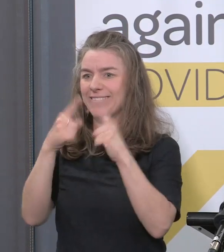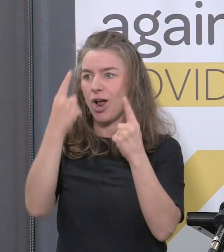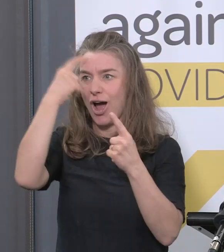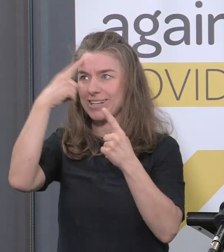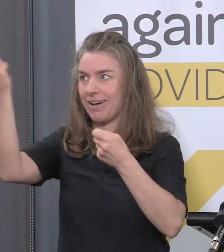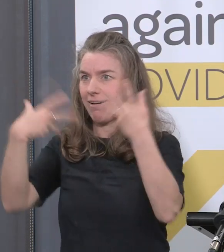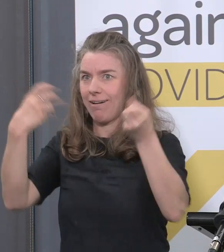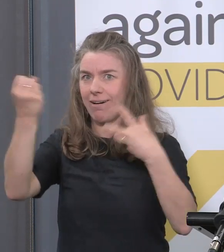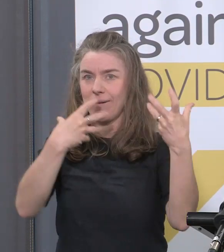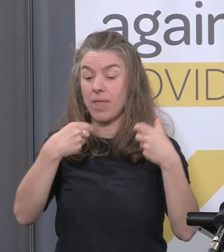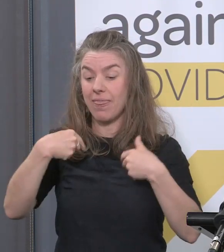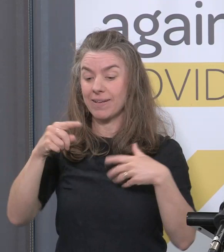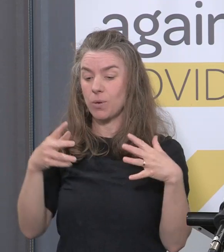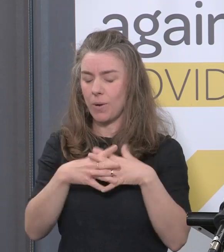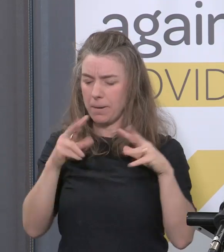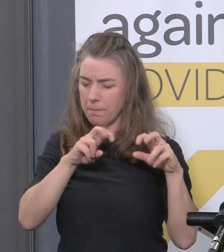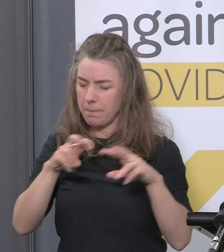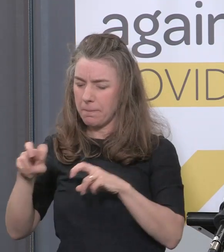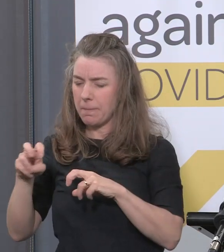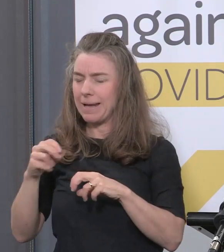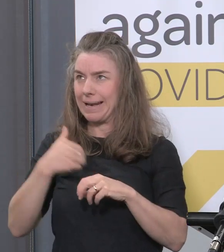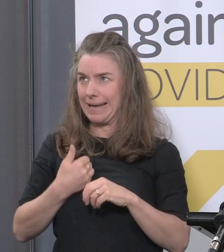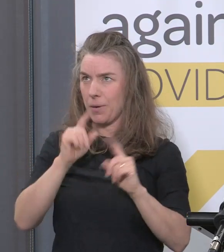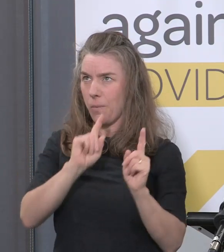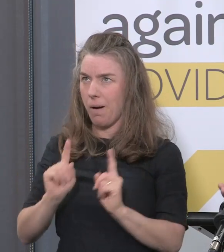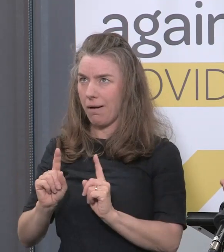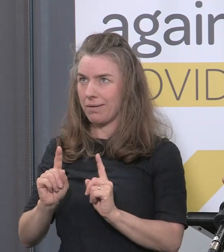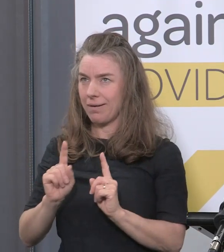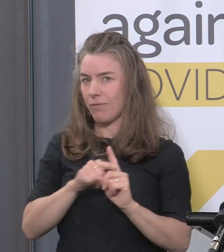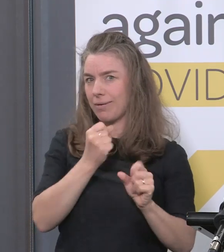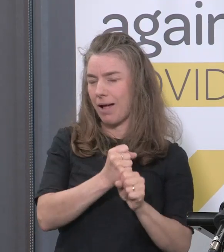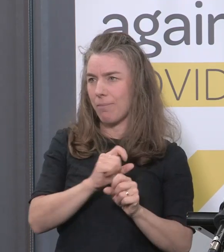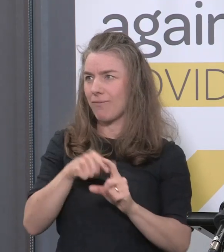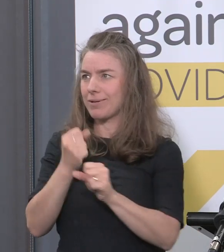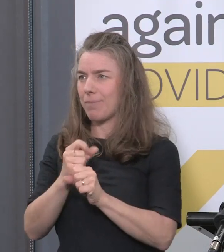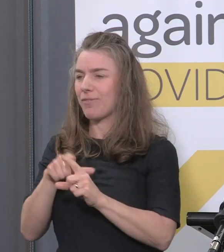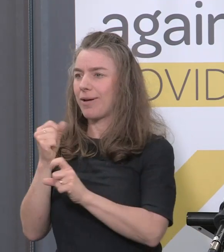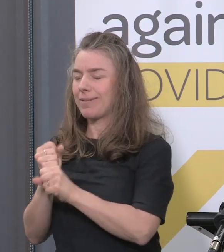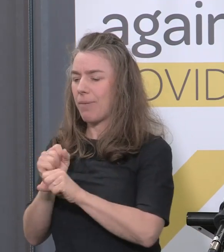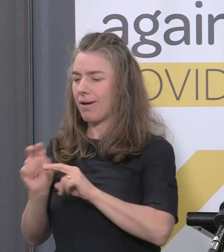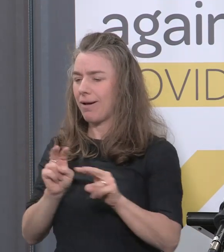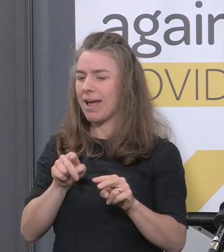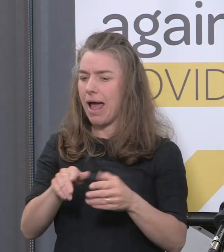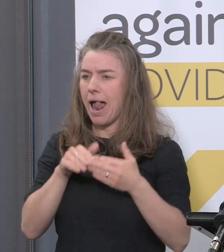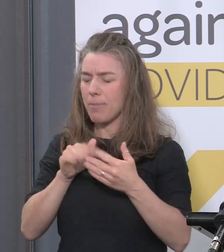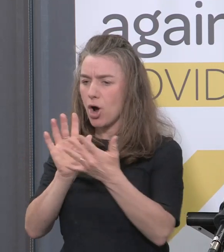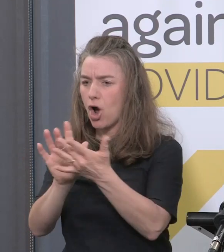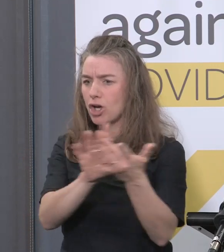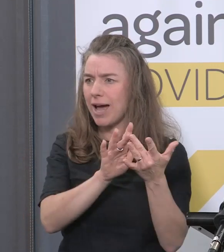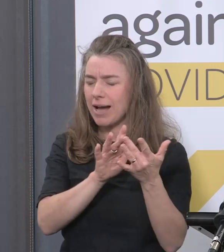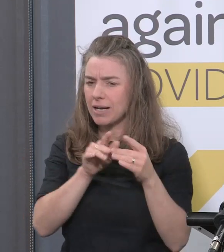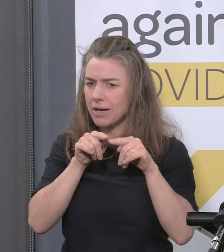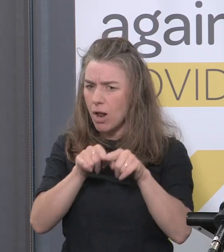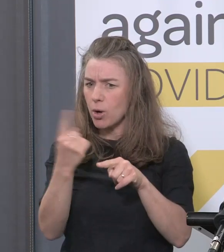had a look at what are the sorts of things we might need. And we will be looking at all those ways that we can not just track cases and or